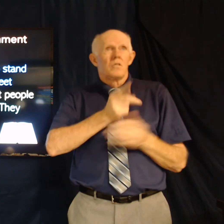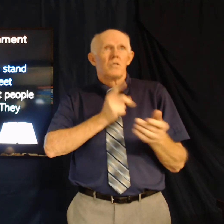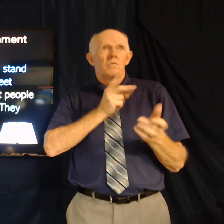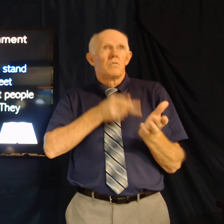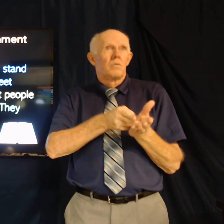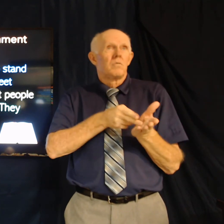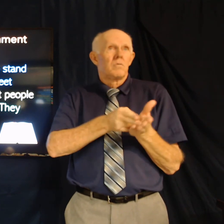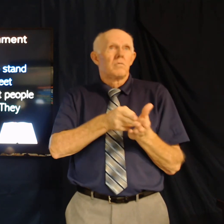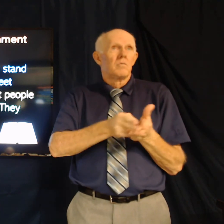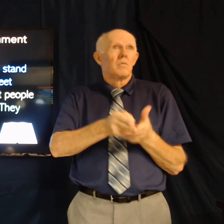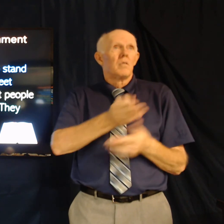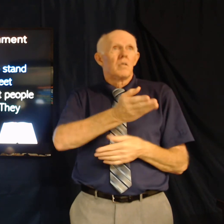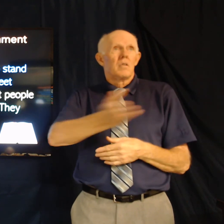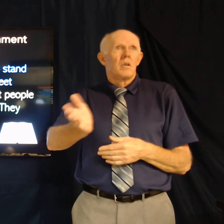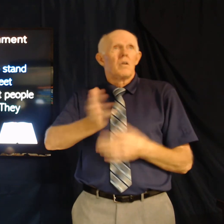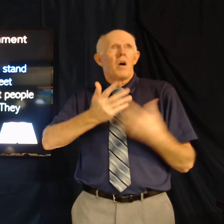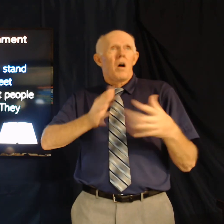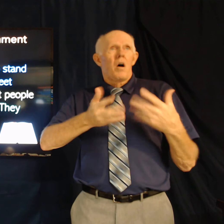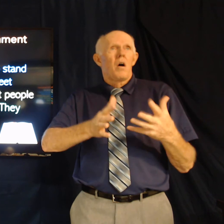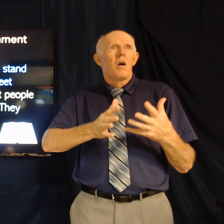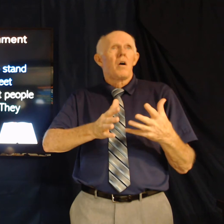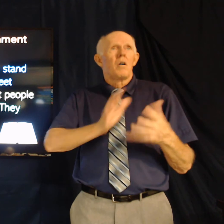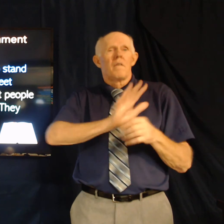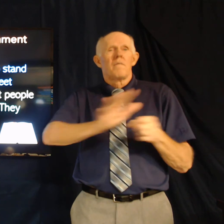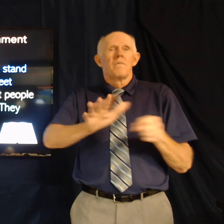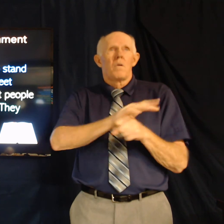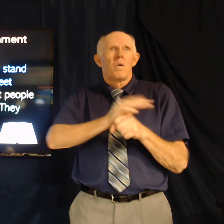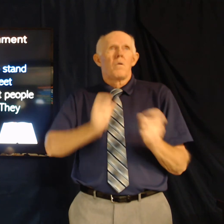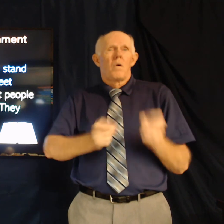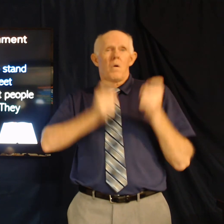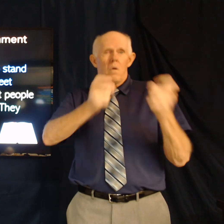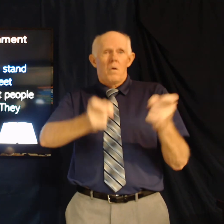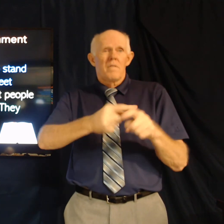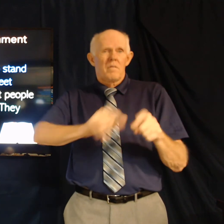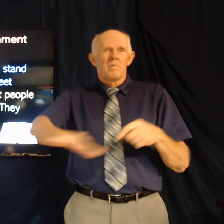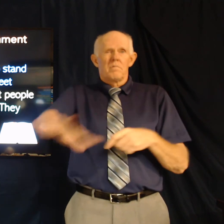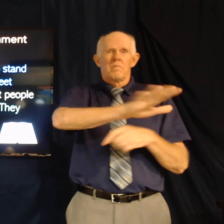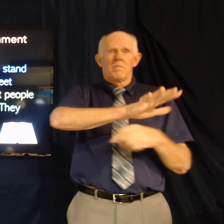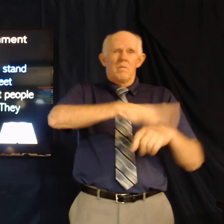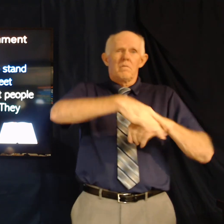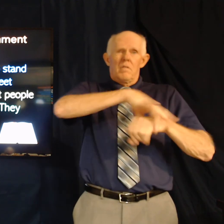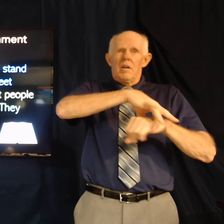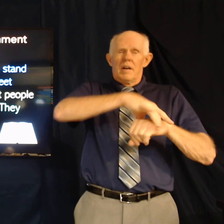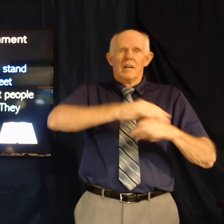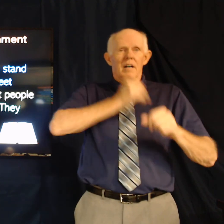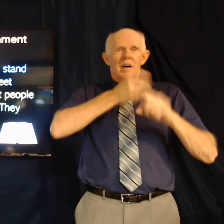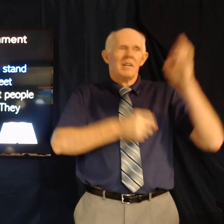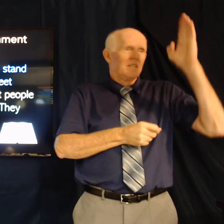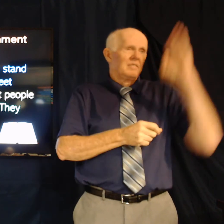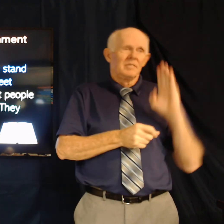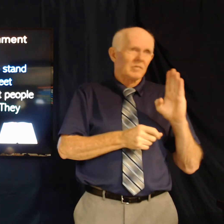Jesus said, I tell you the truth. They already have their full reward on earth.